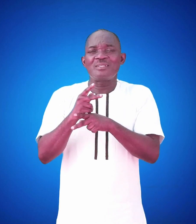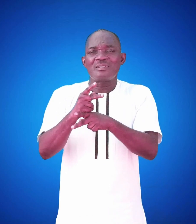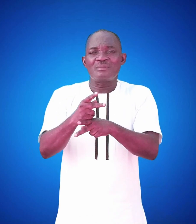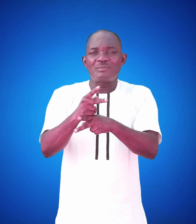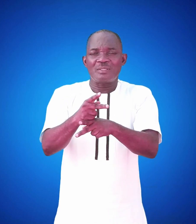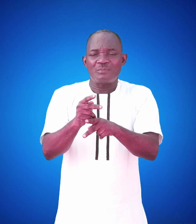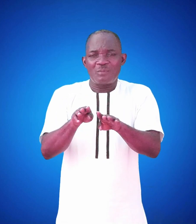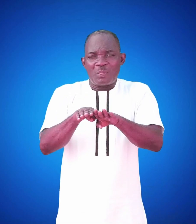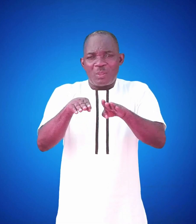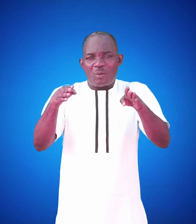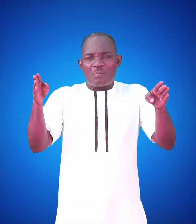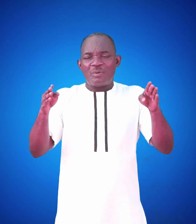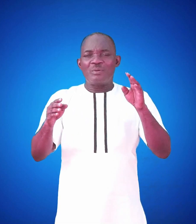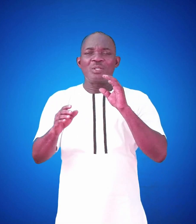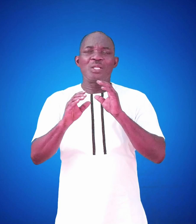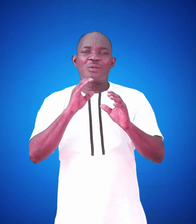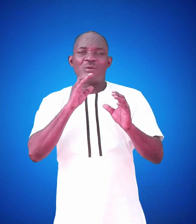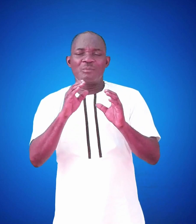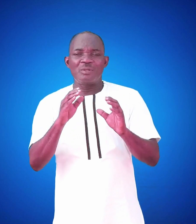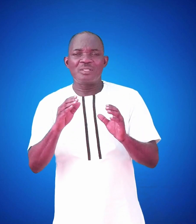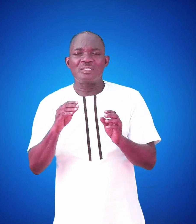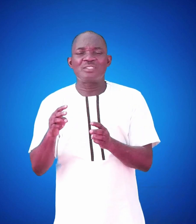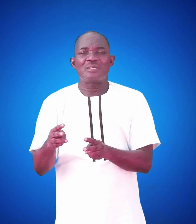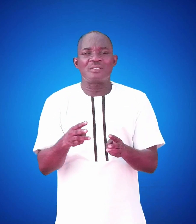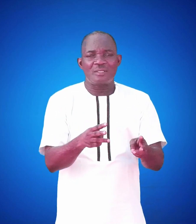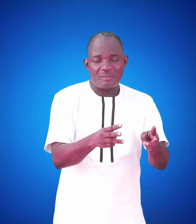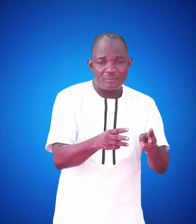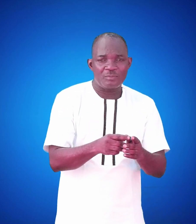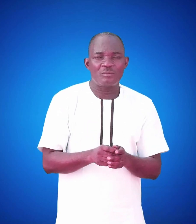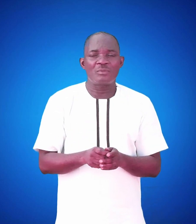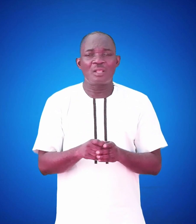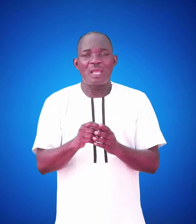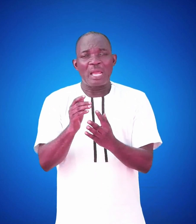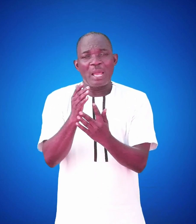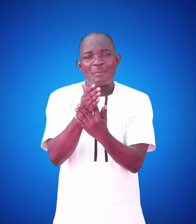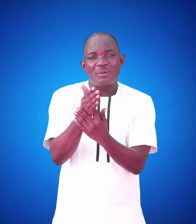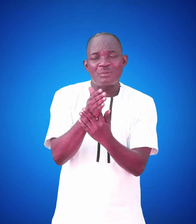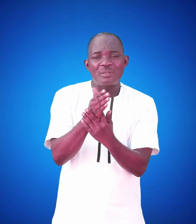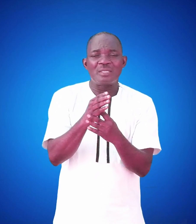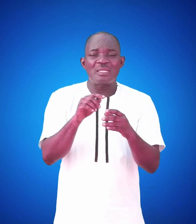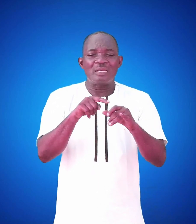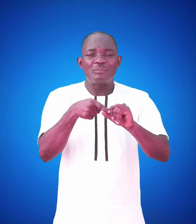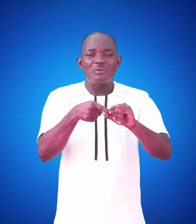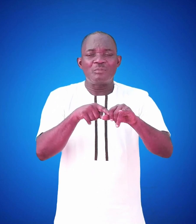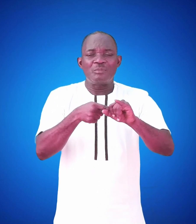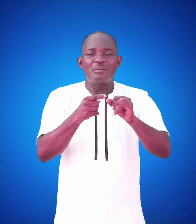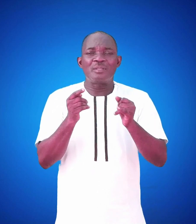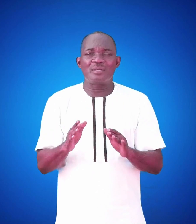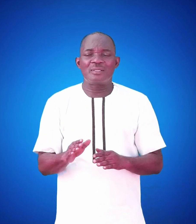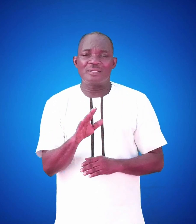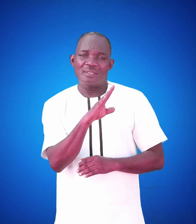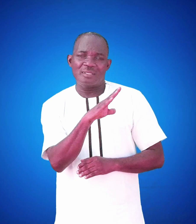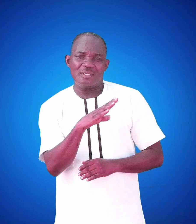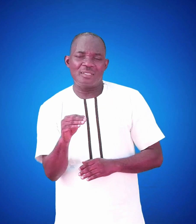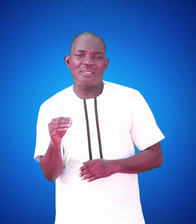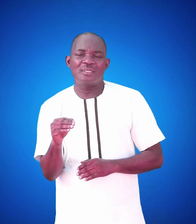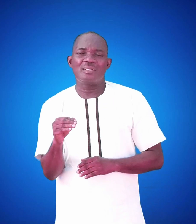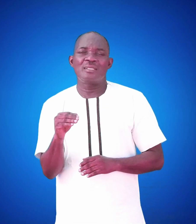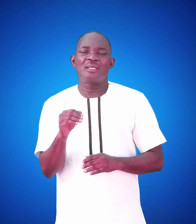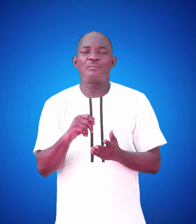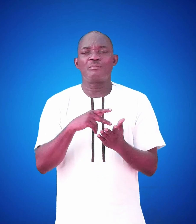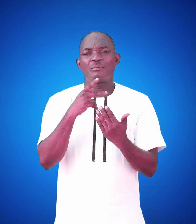an open communication channel between implementers and